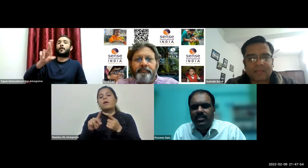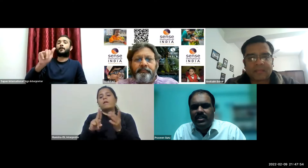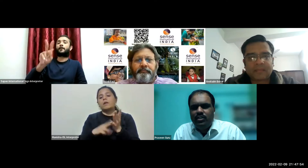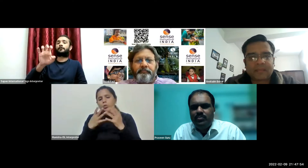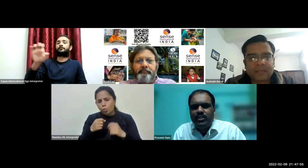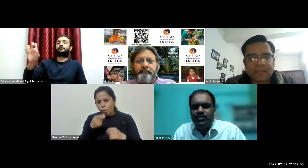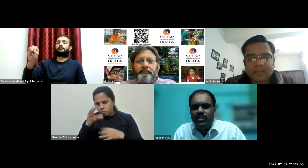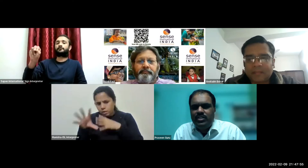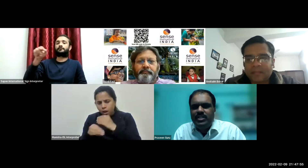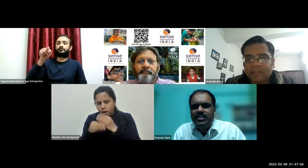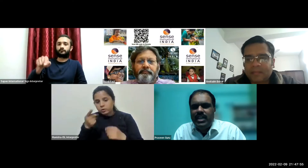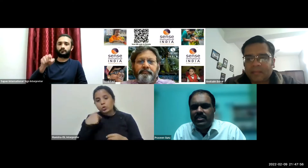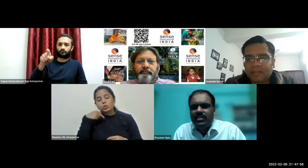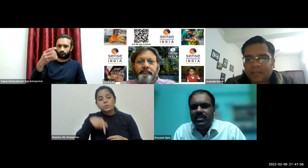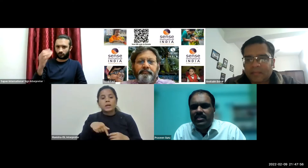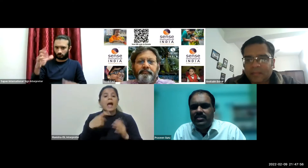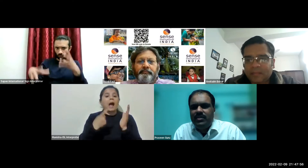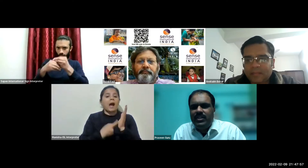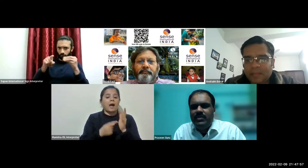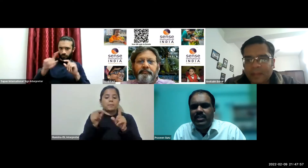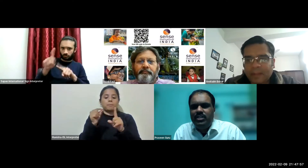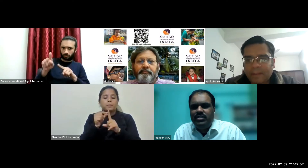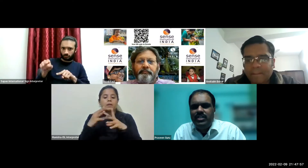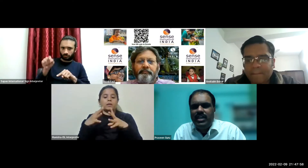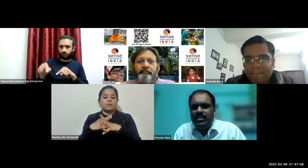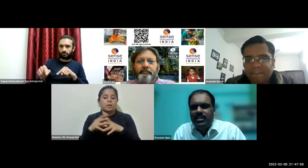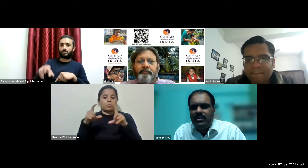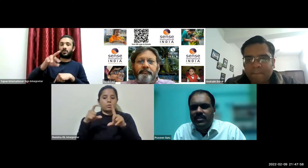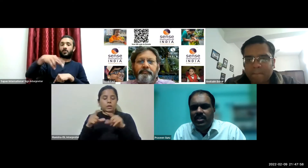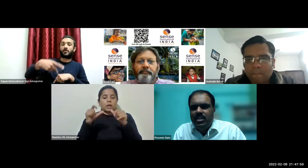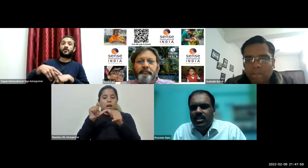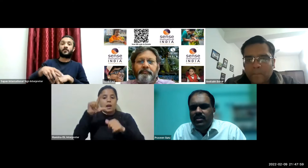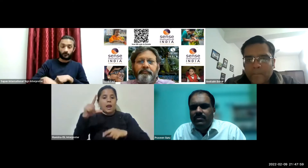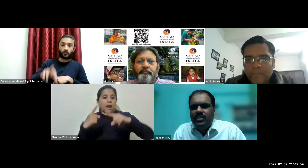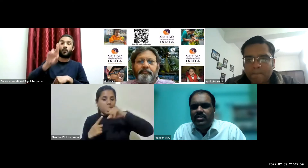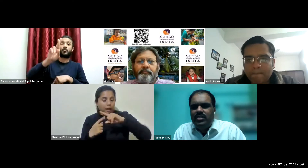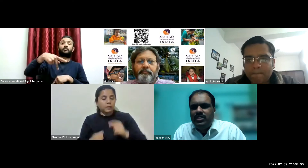here, the Rights of Persons with Disabilities Act somewhere mentions that